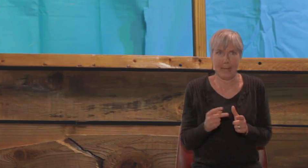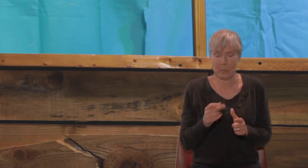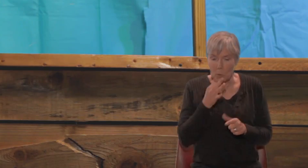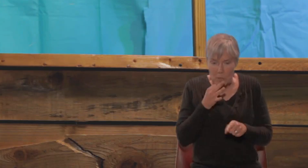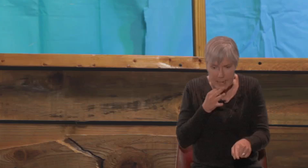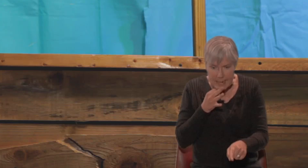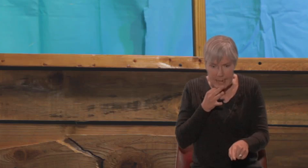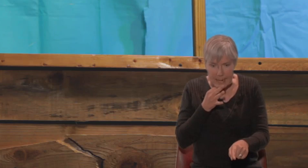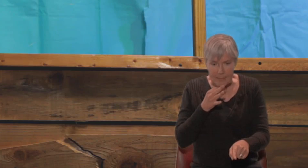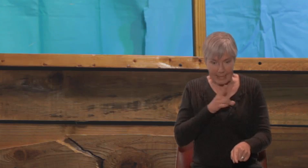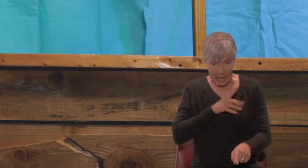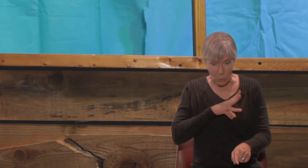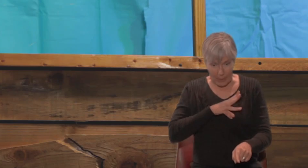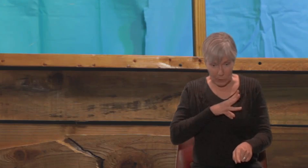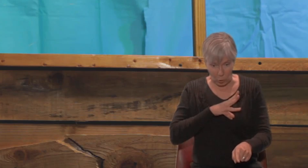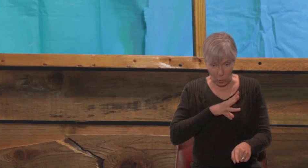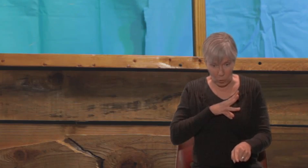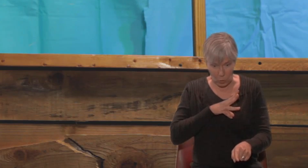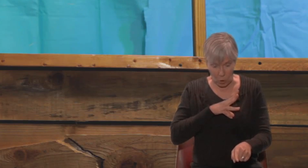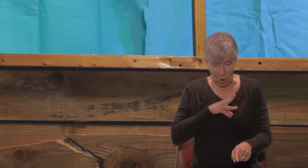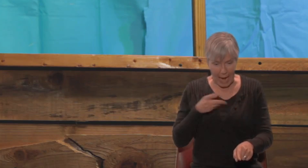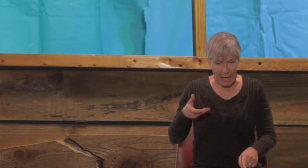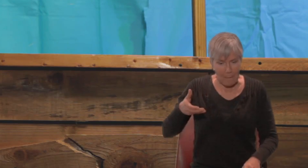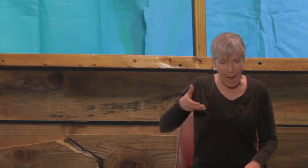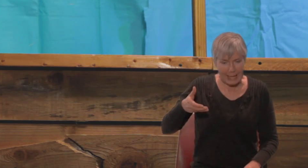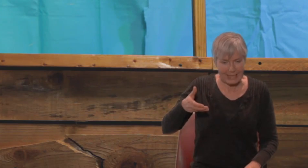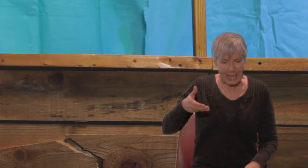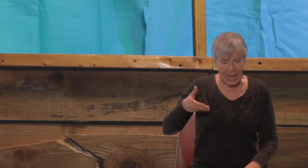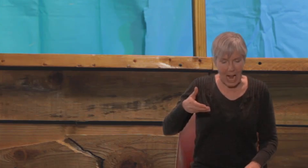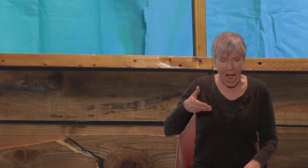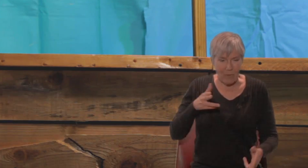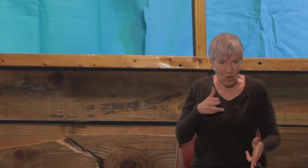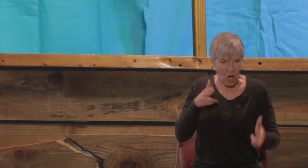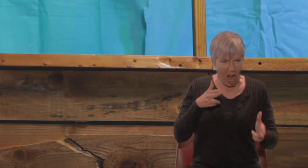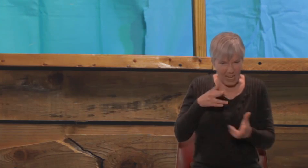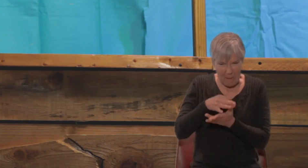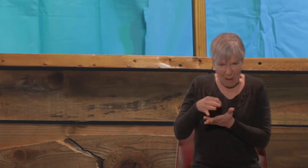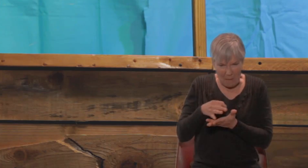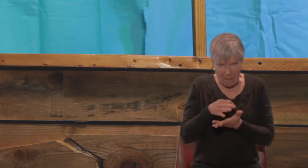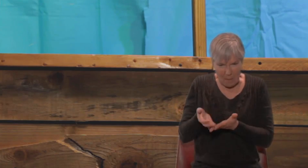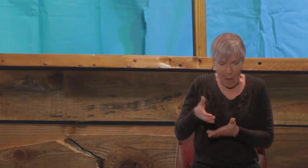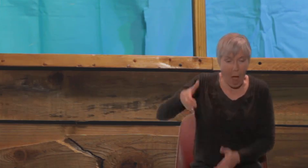mouth, Daniel Webster. Open your mouth and let me fill it with this here quail shot.